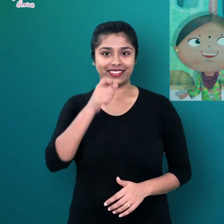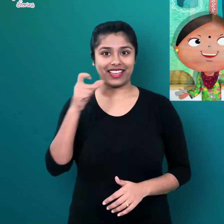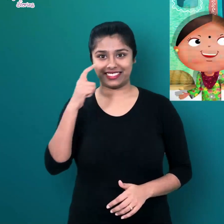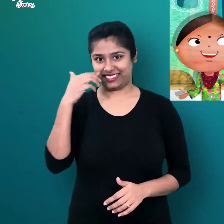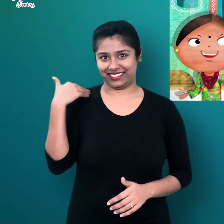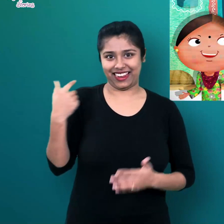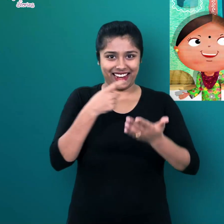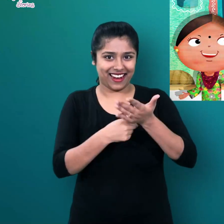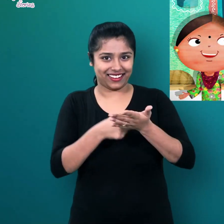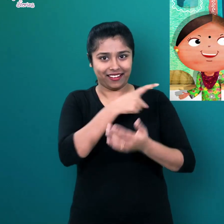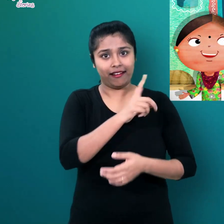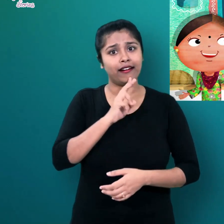"Really?" said Riju.